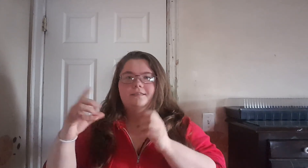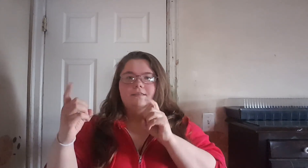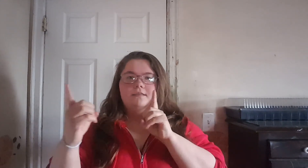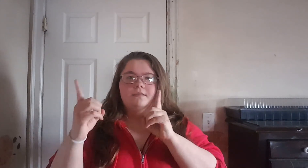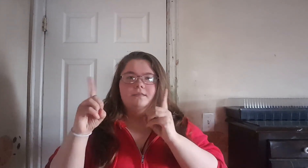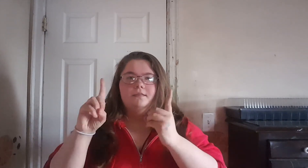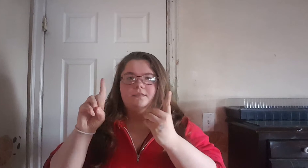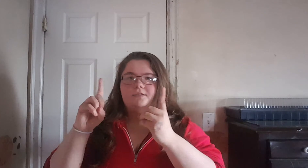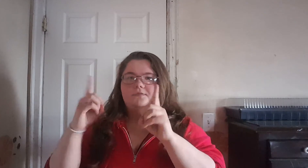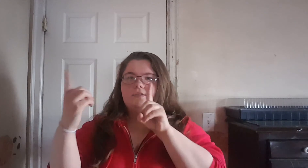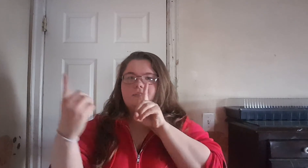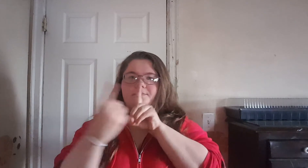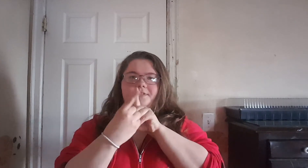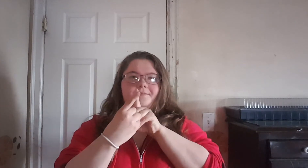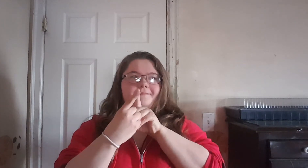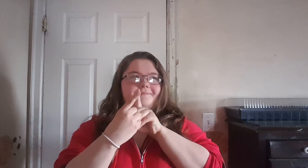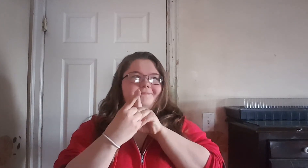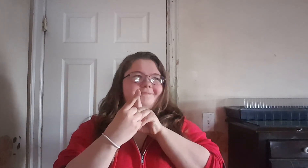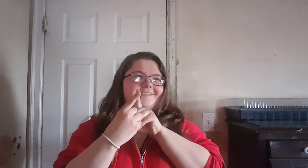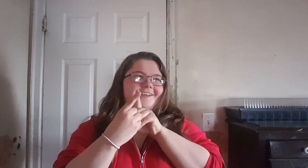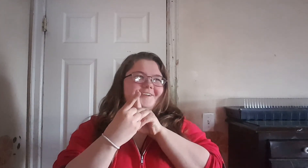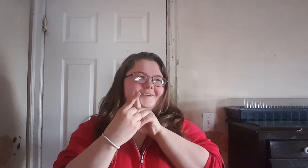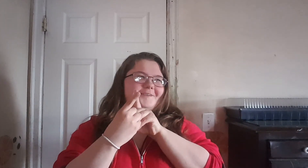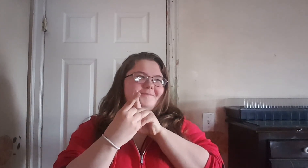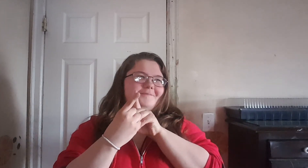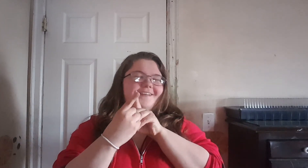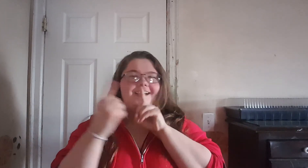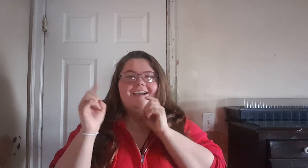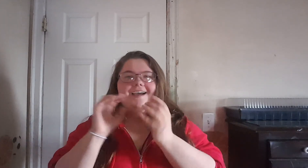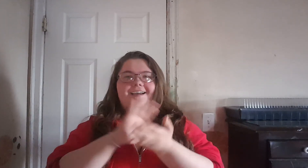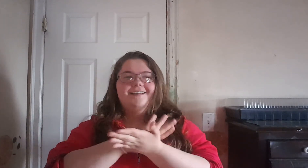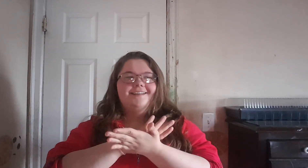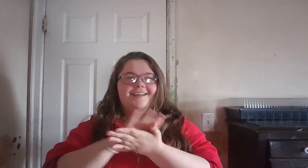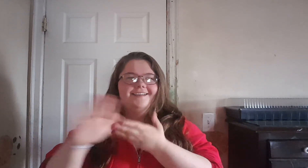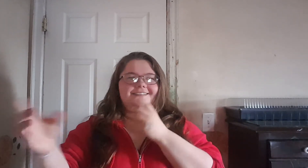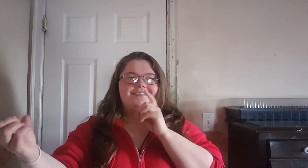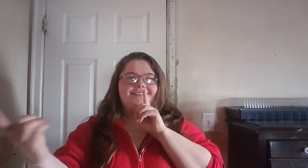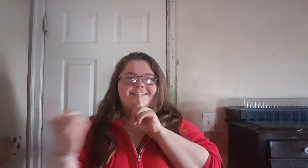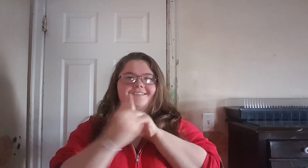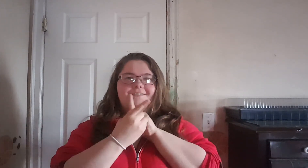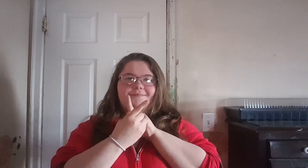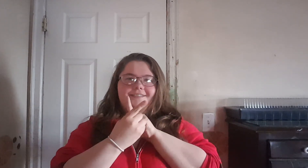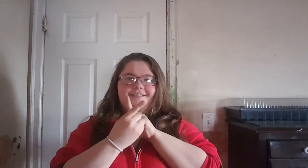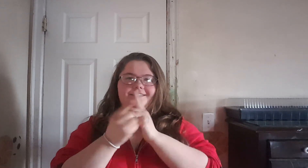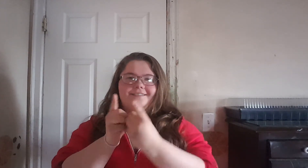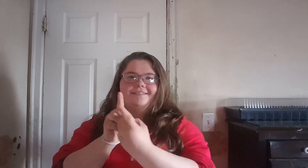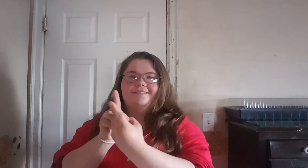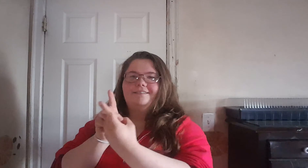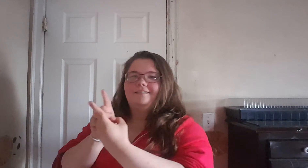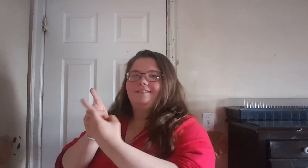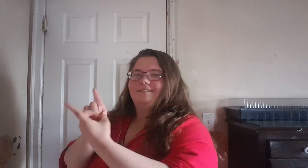nice and two D's to put in them together nice to meet so